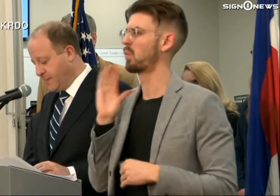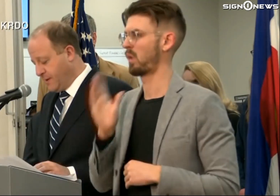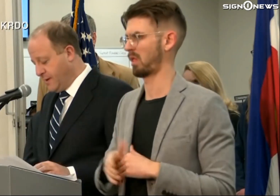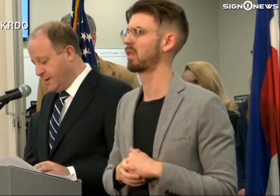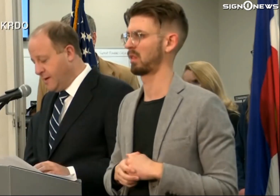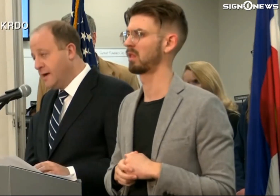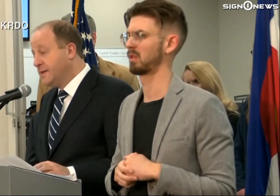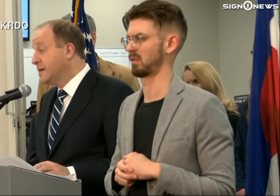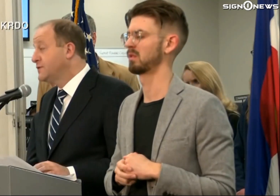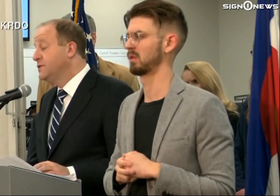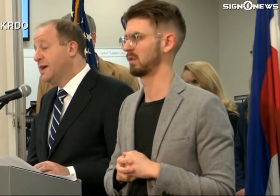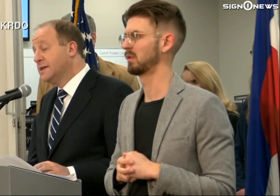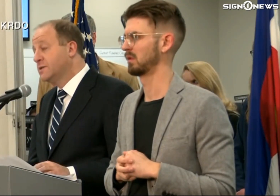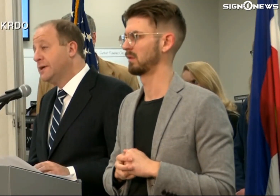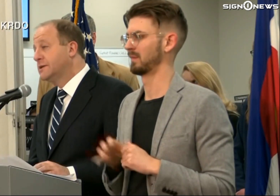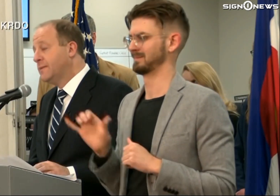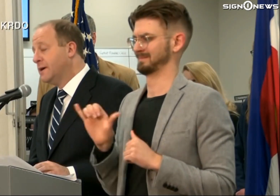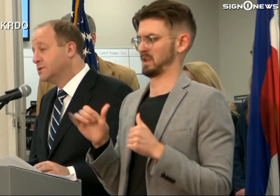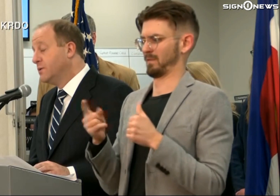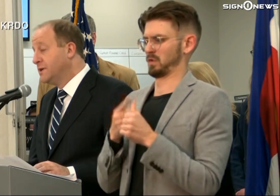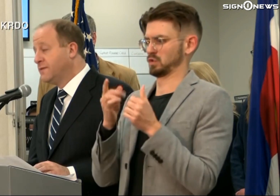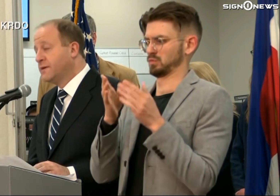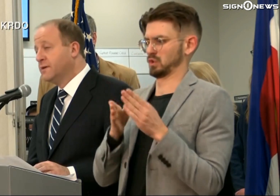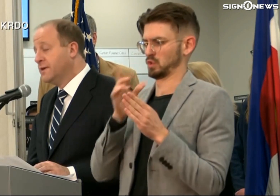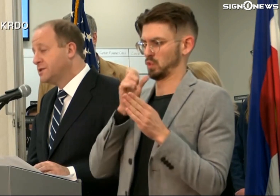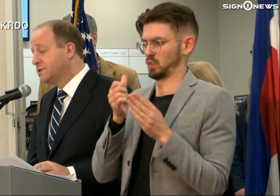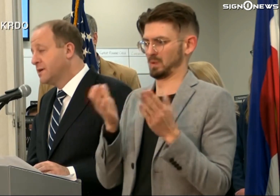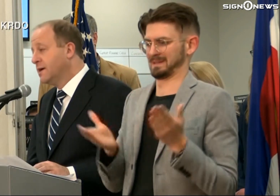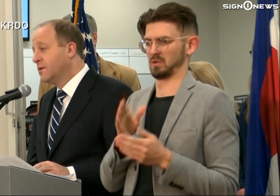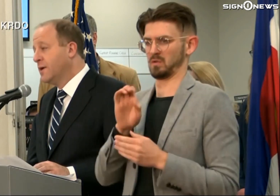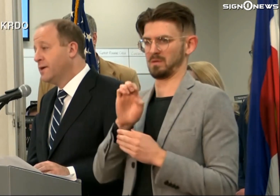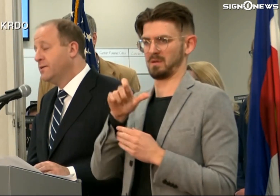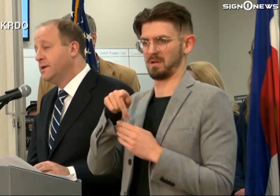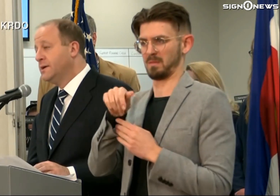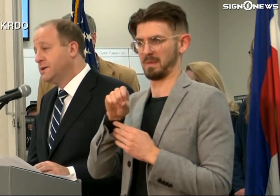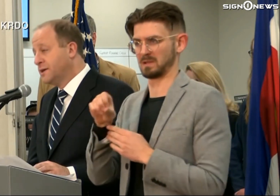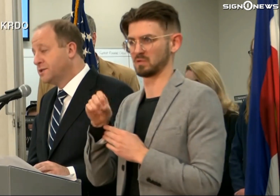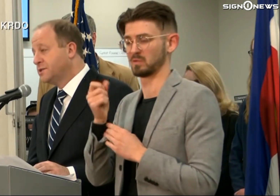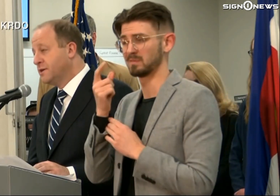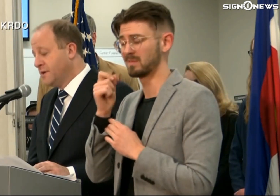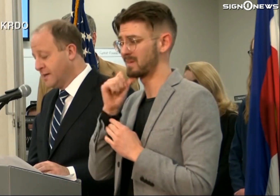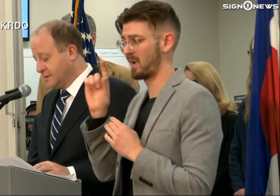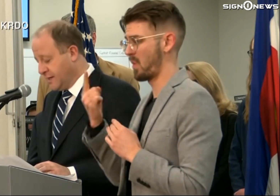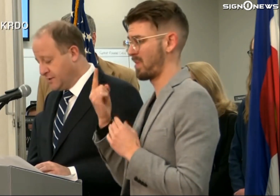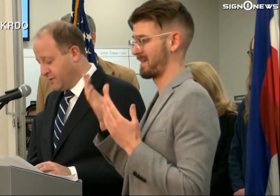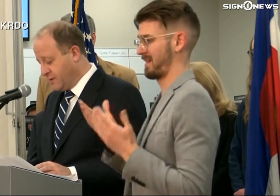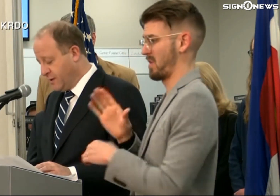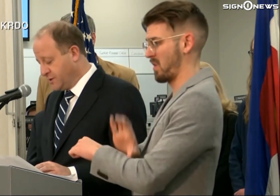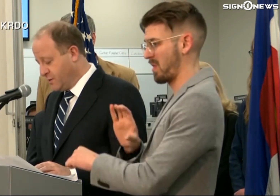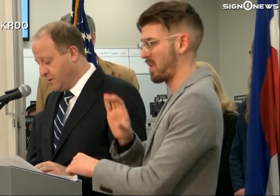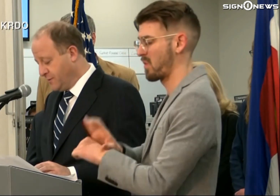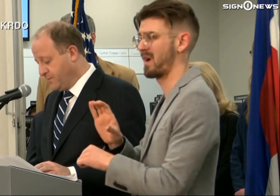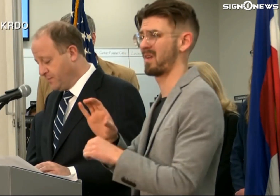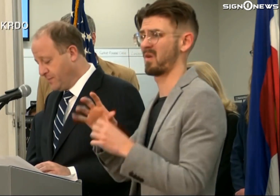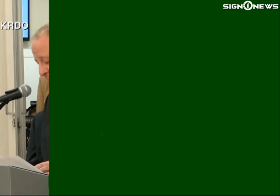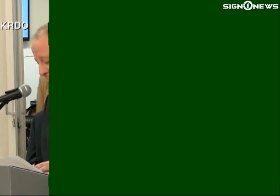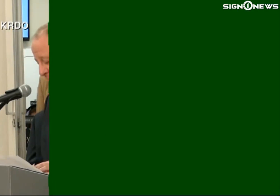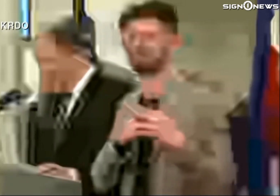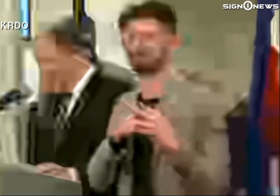County. And the next few days and weeks and months will be difficult, not just in Colorado, not just in the United States, but across the